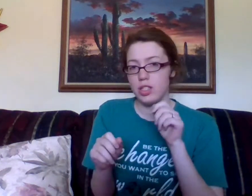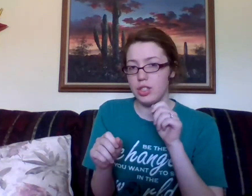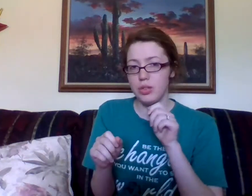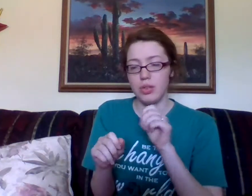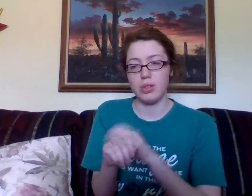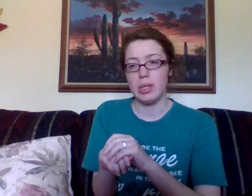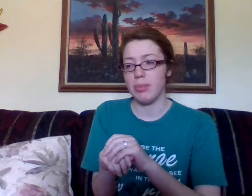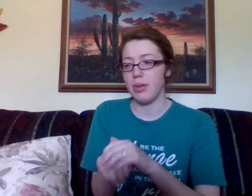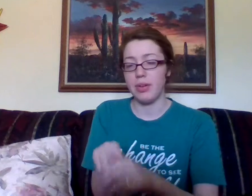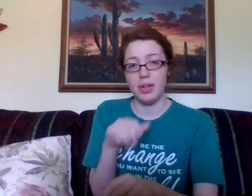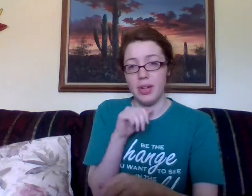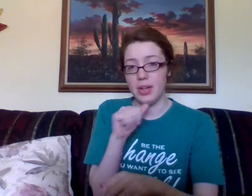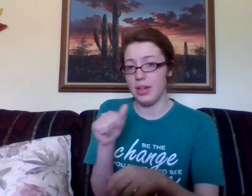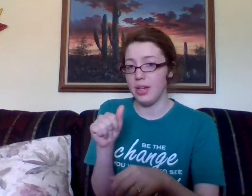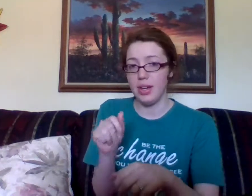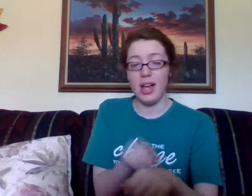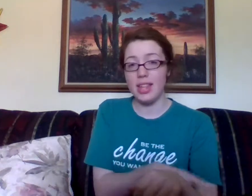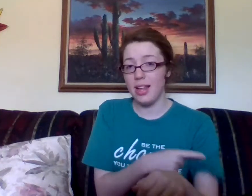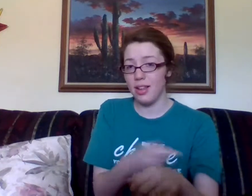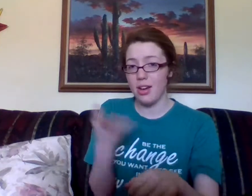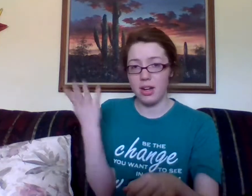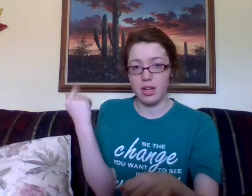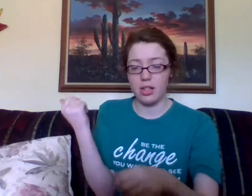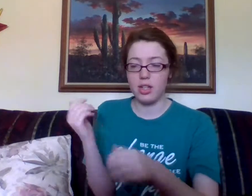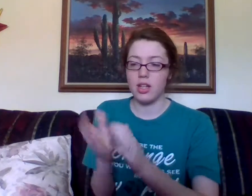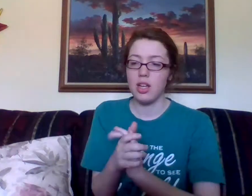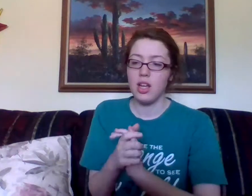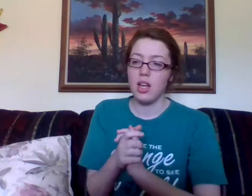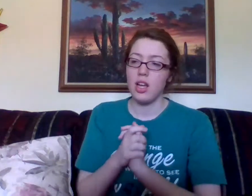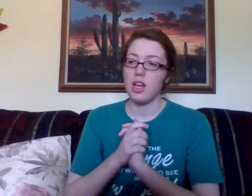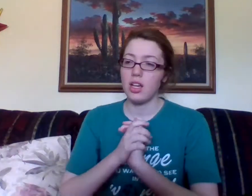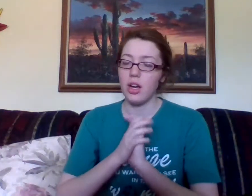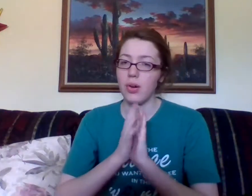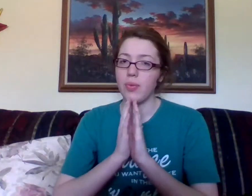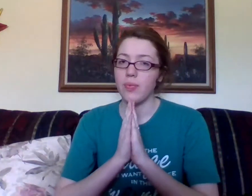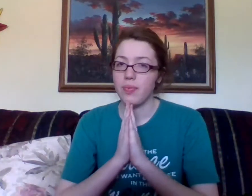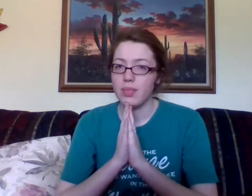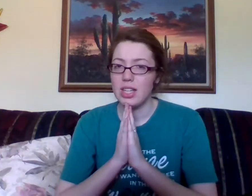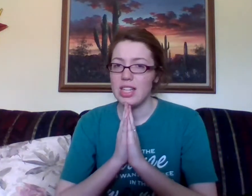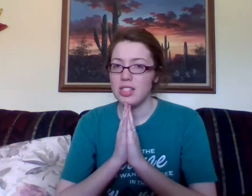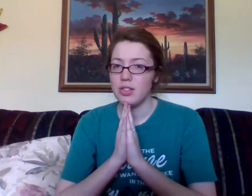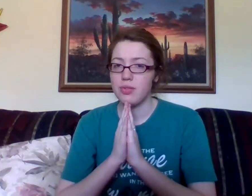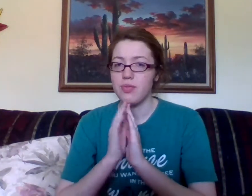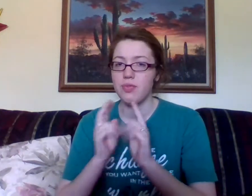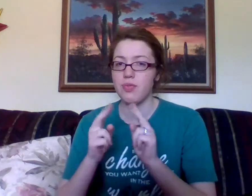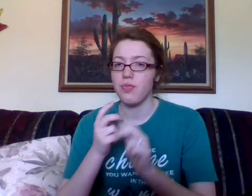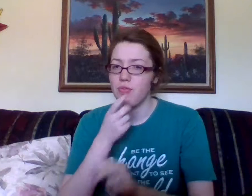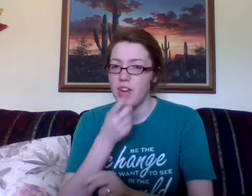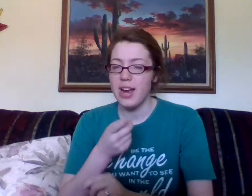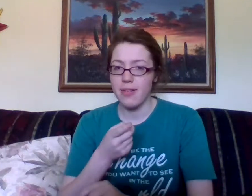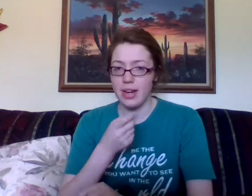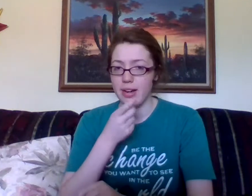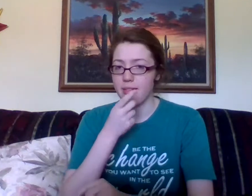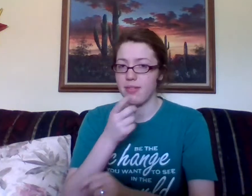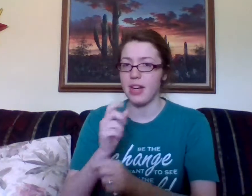to those people not that long ago. That's a very,